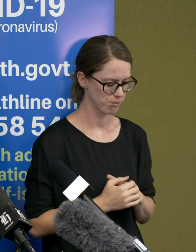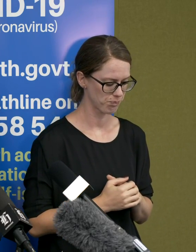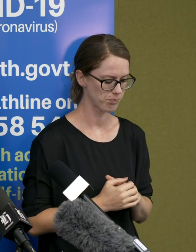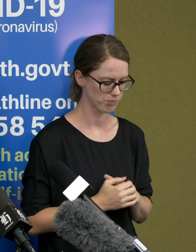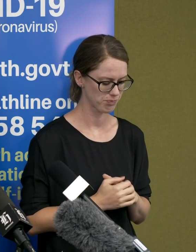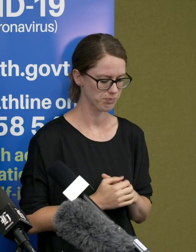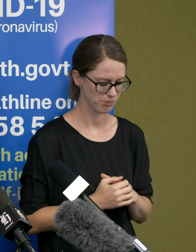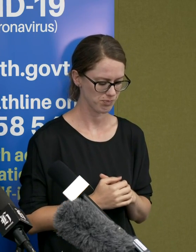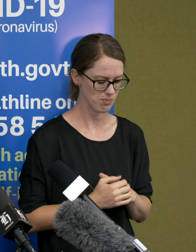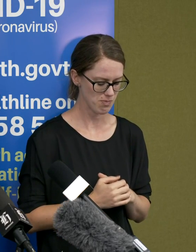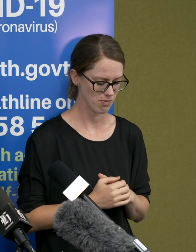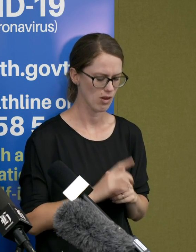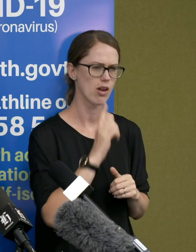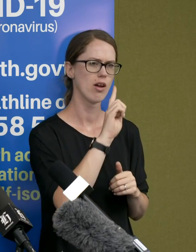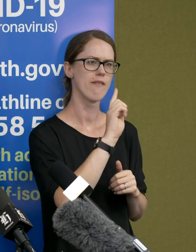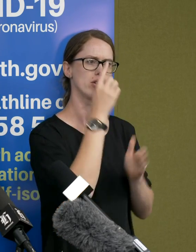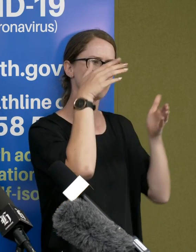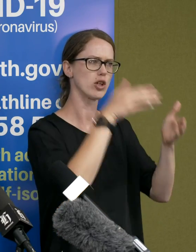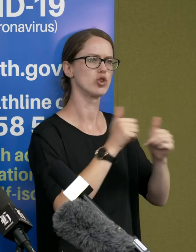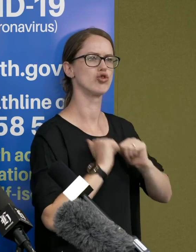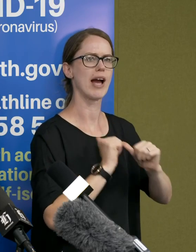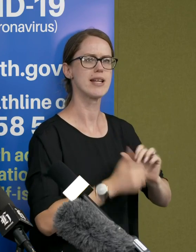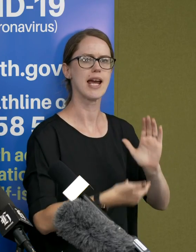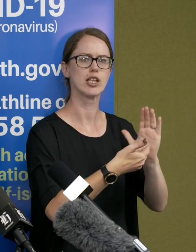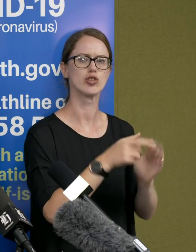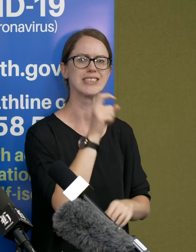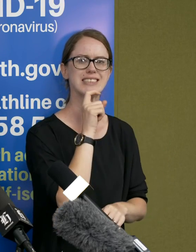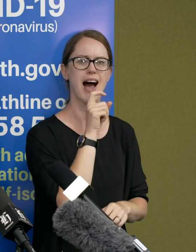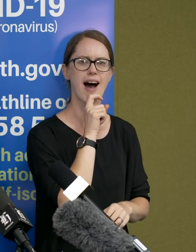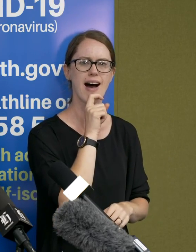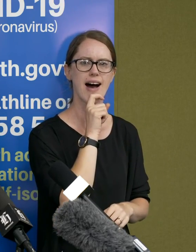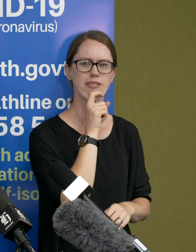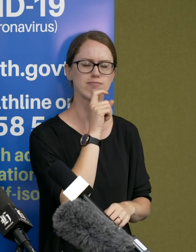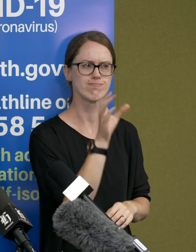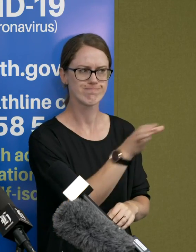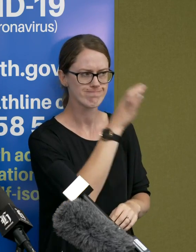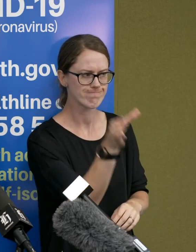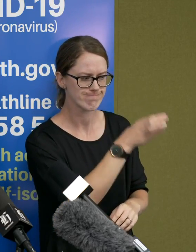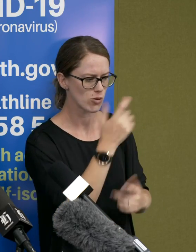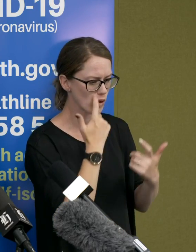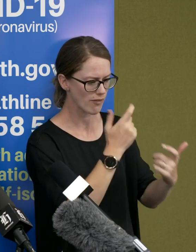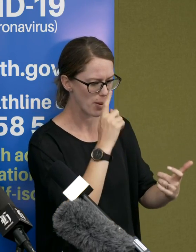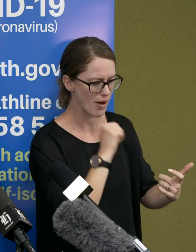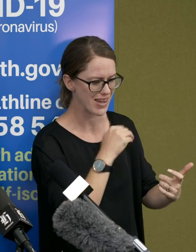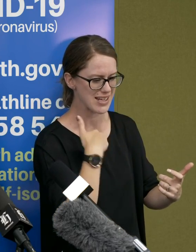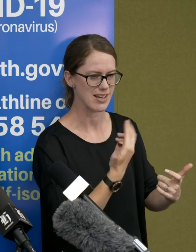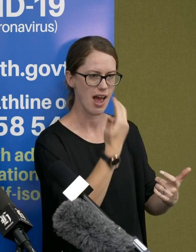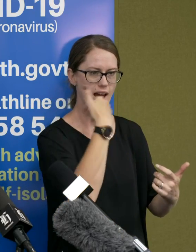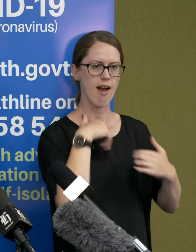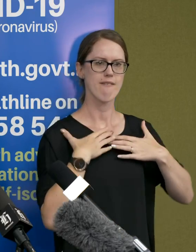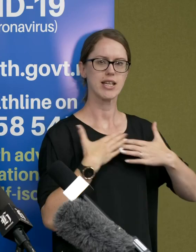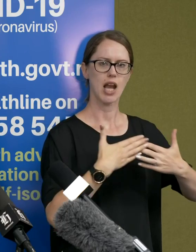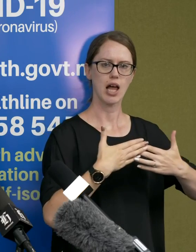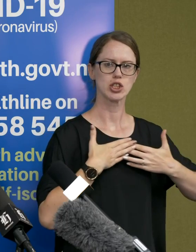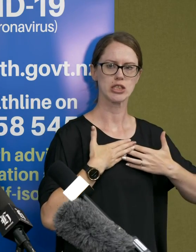of the key focuses, first of all, is to train additional staff in looking after people who require ventilation,